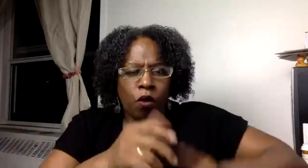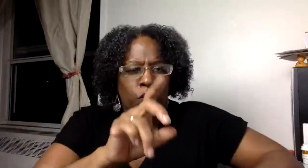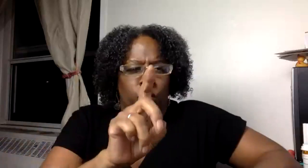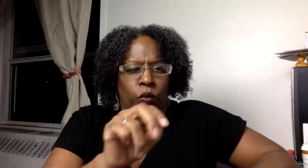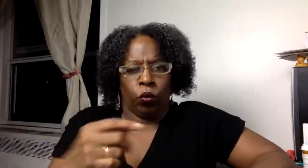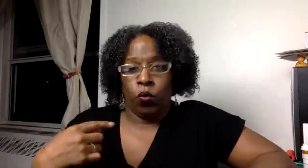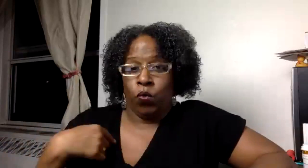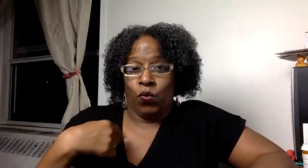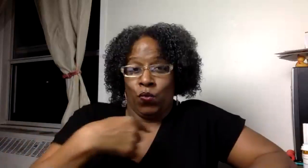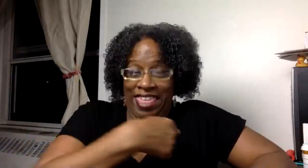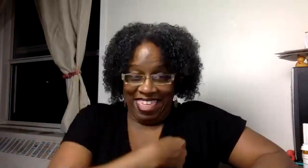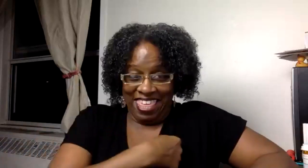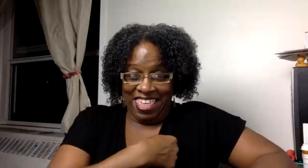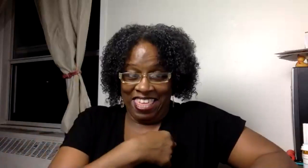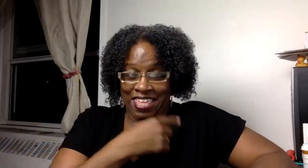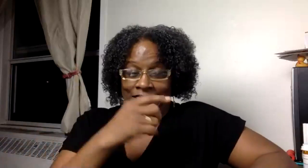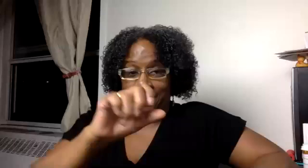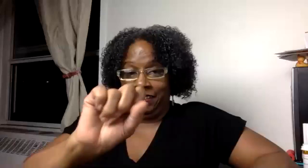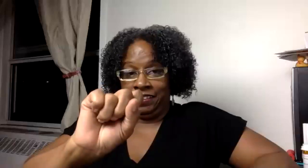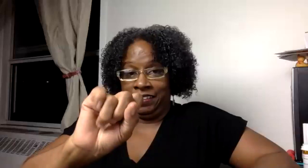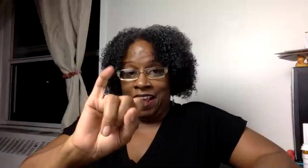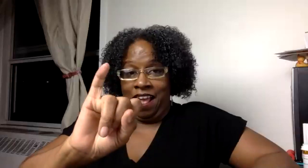I want to know, how do we,